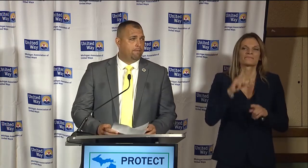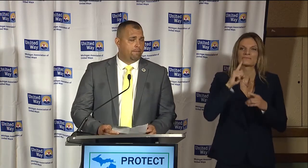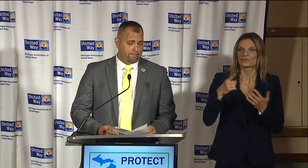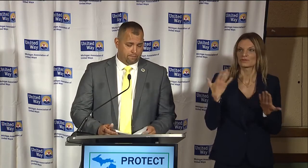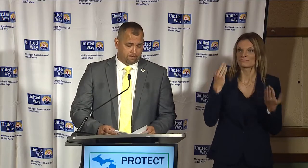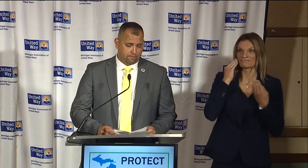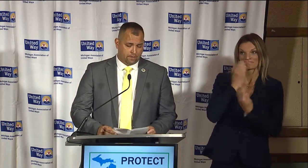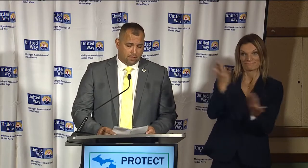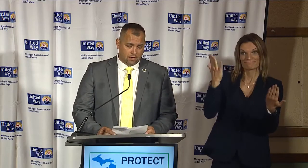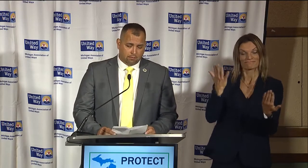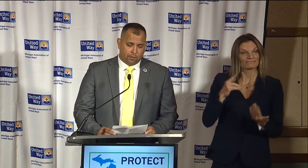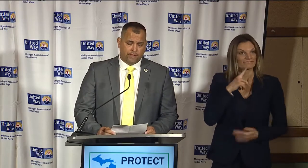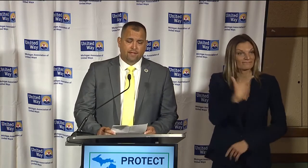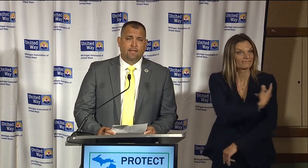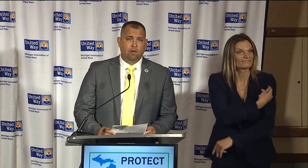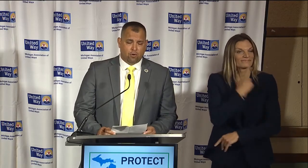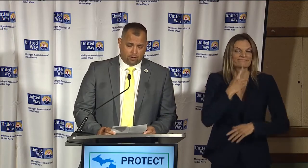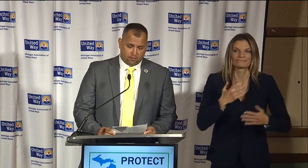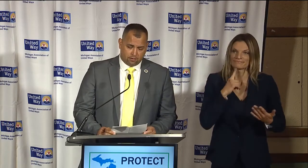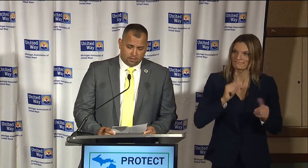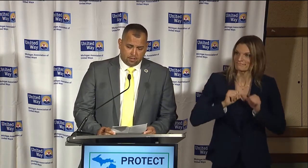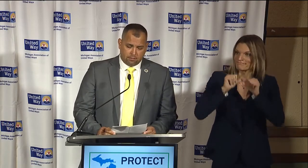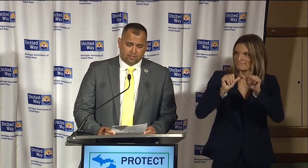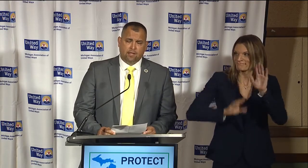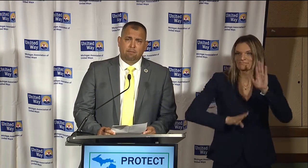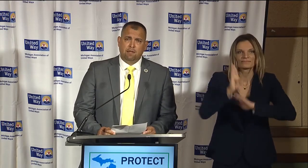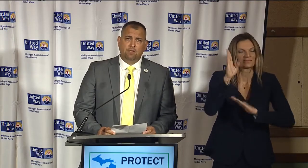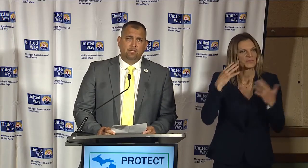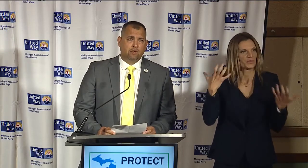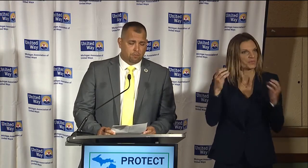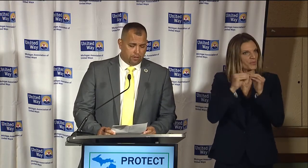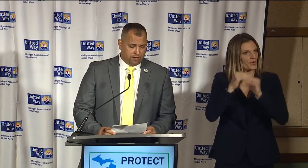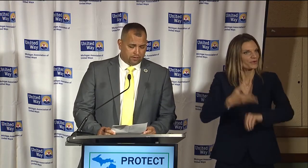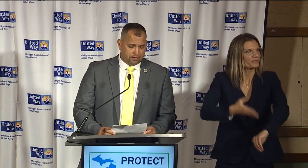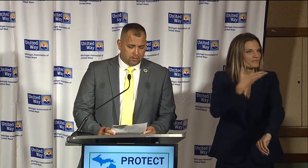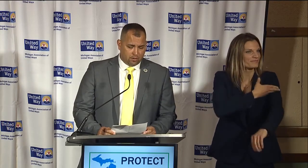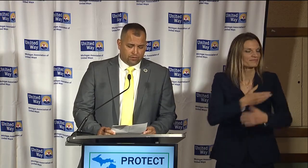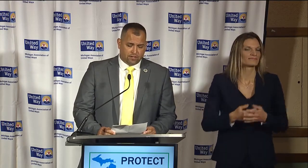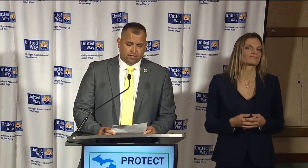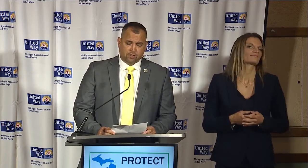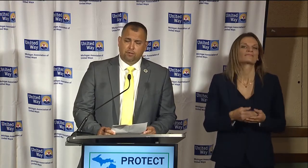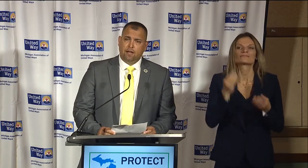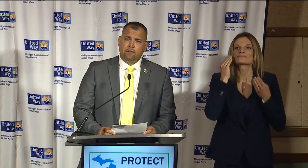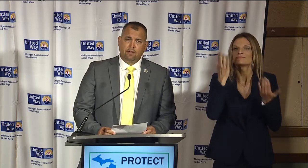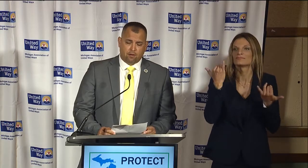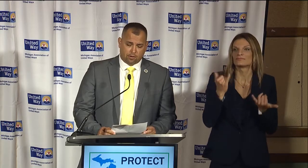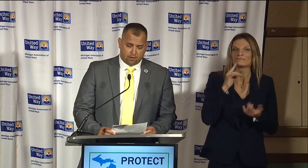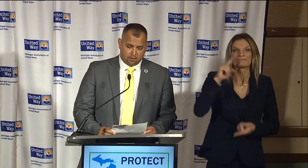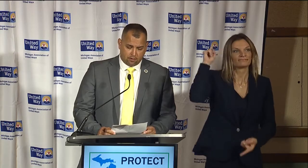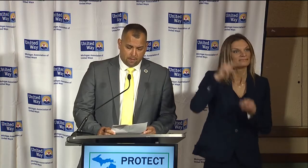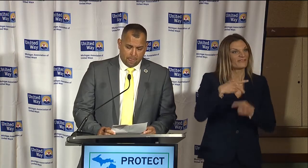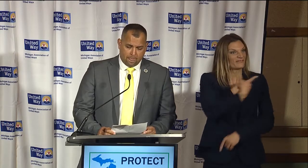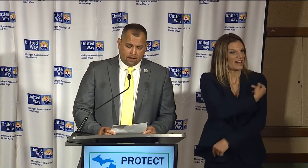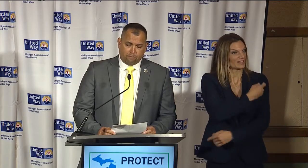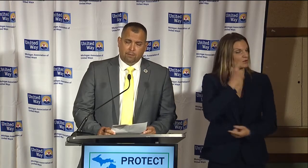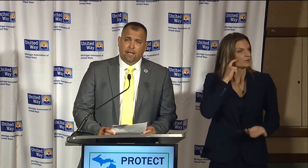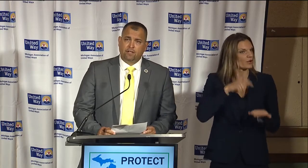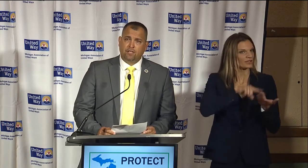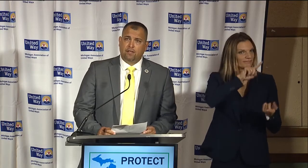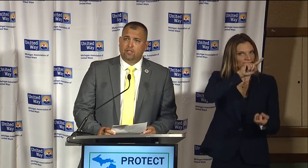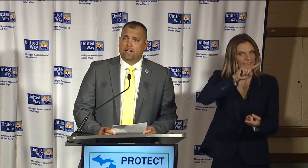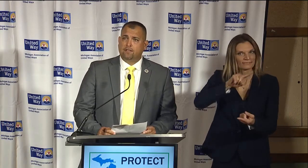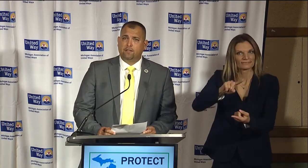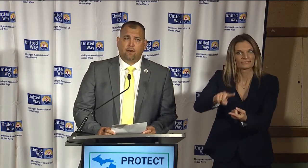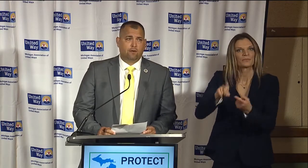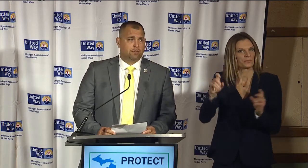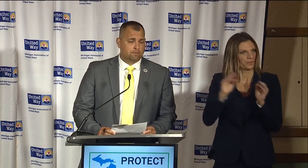job, but we need to keep going because like many Michigan communities, we've seen a slowdown number of people actually